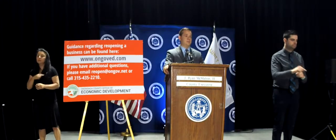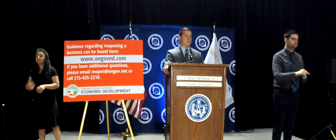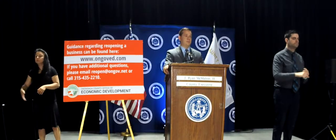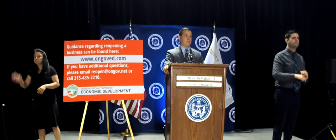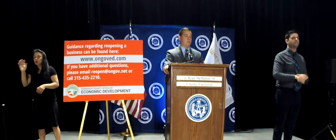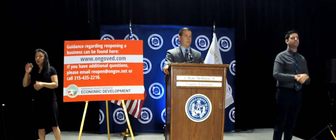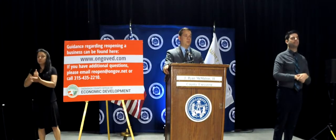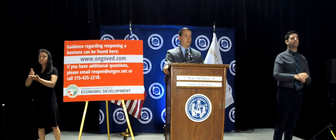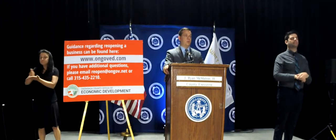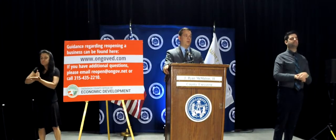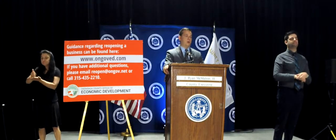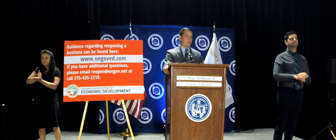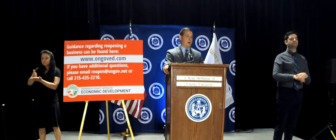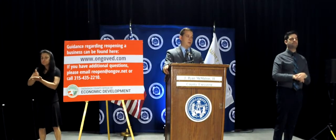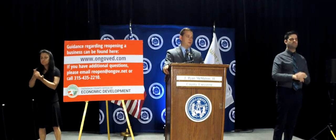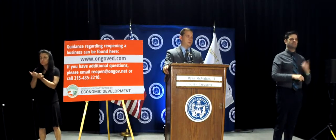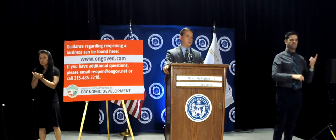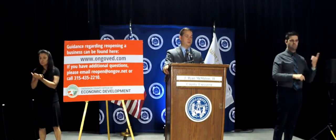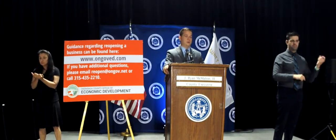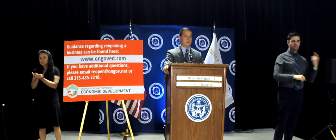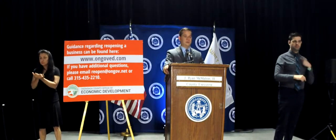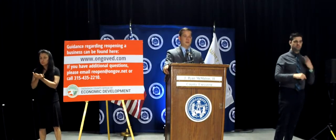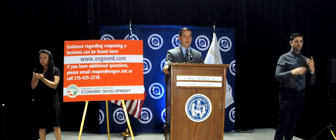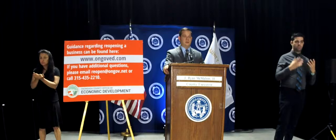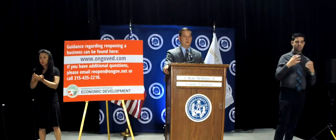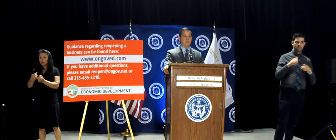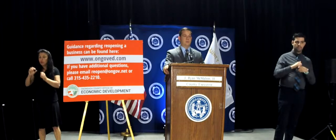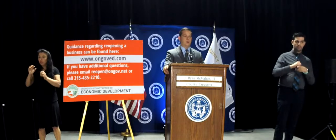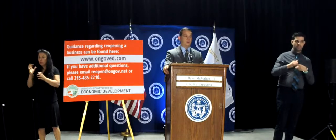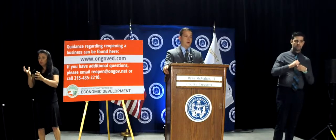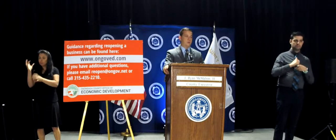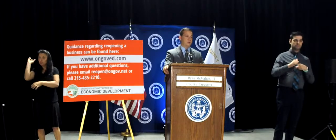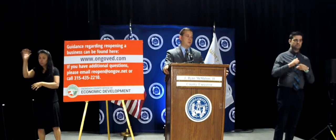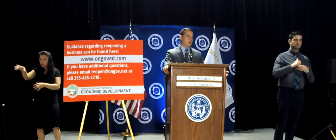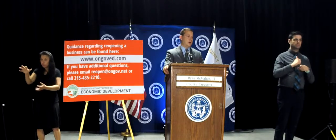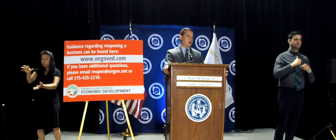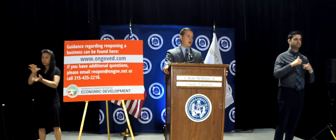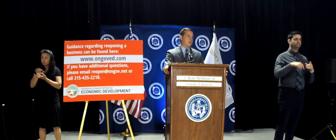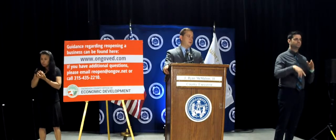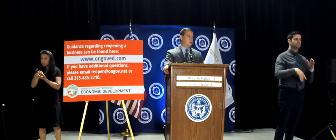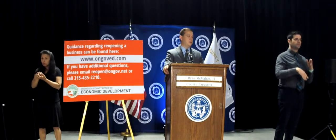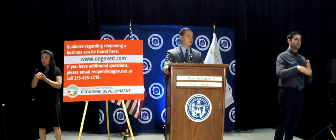and throw the ball around or kick the ball around